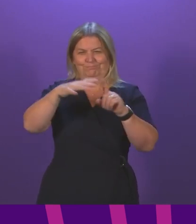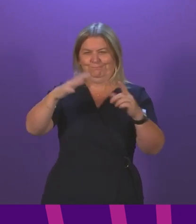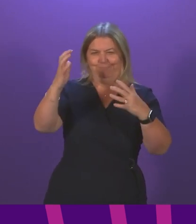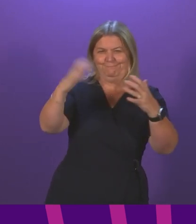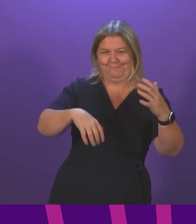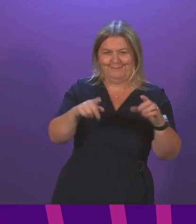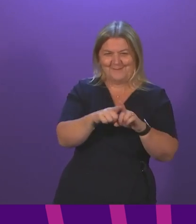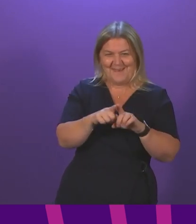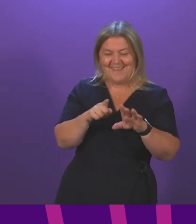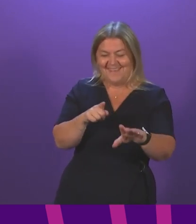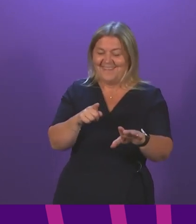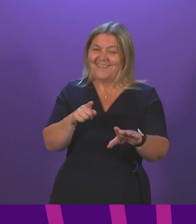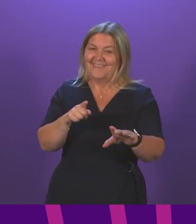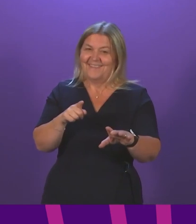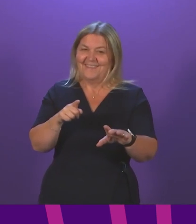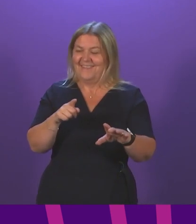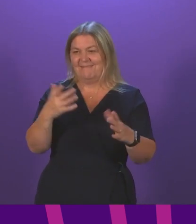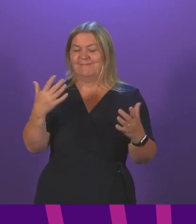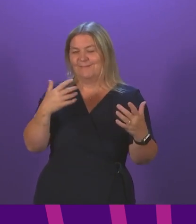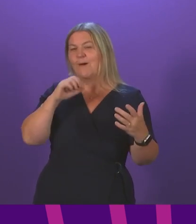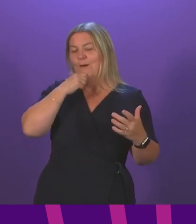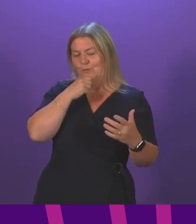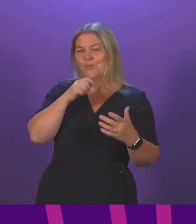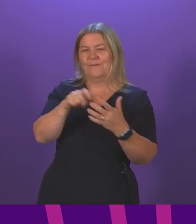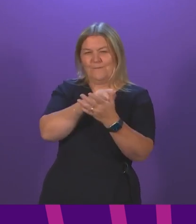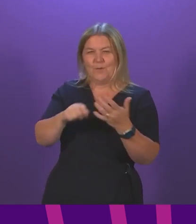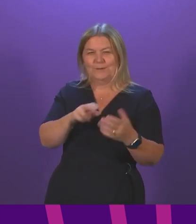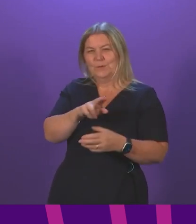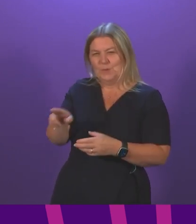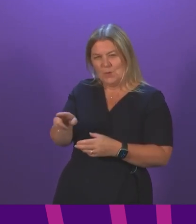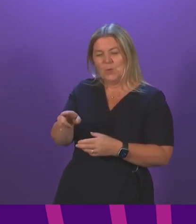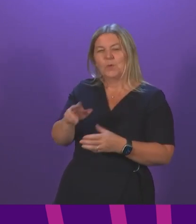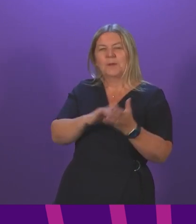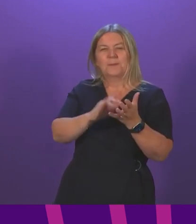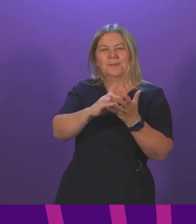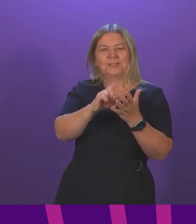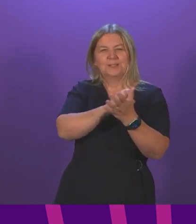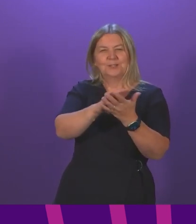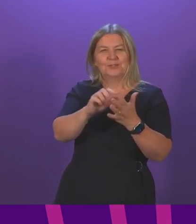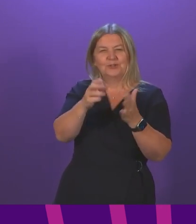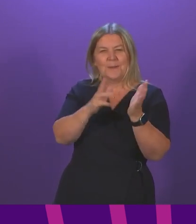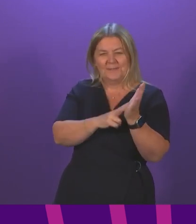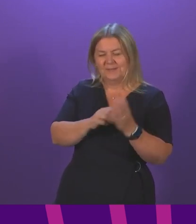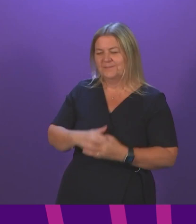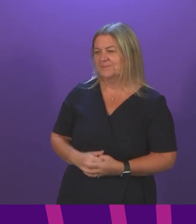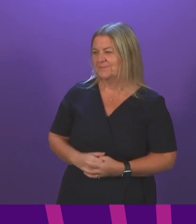So I would have voted no. Thank you, Ms. Chapman. The vote will be recorded.